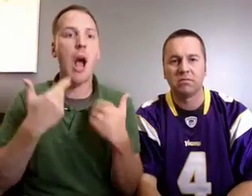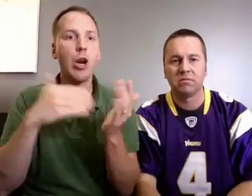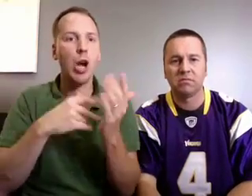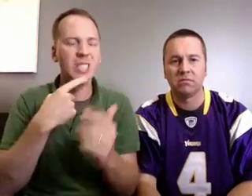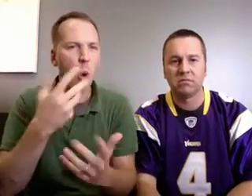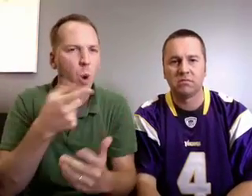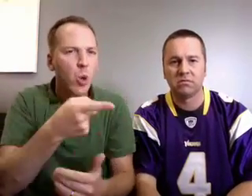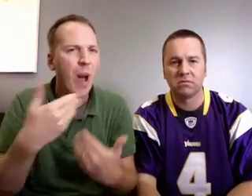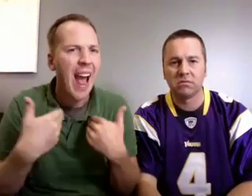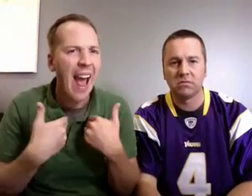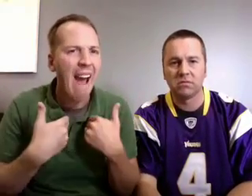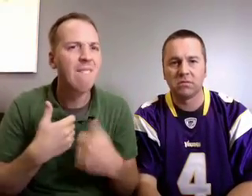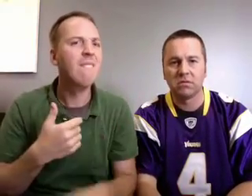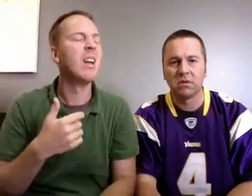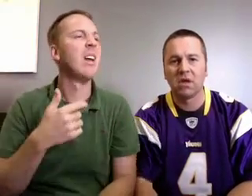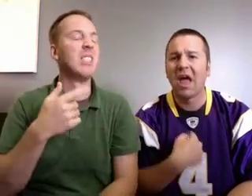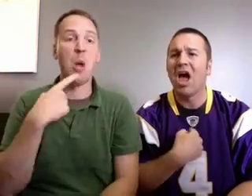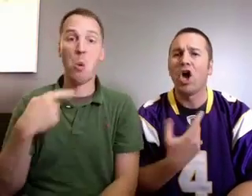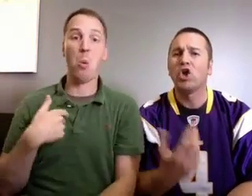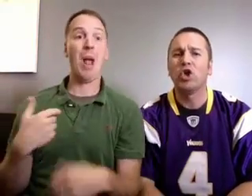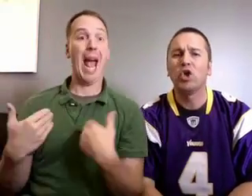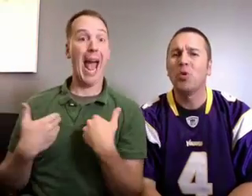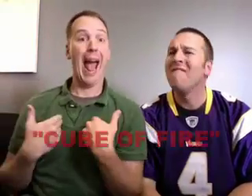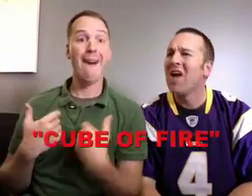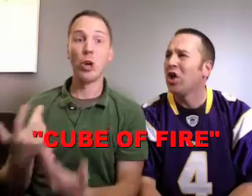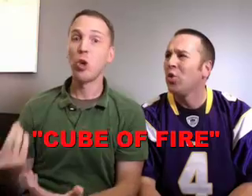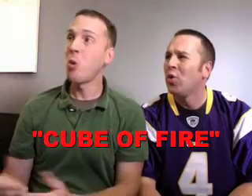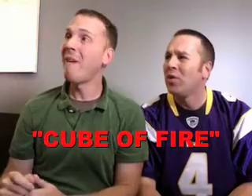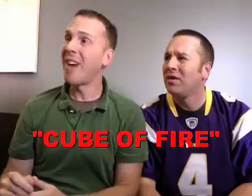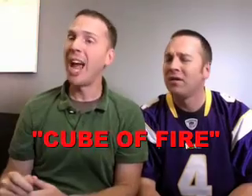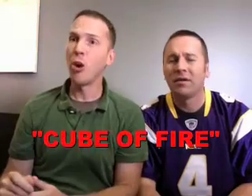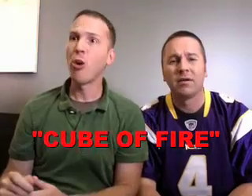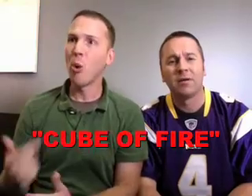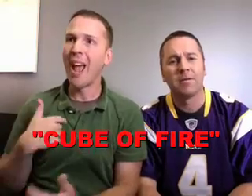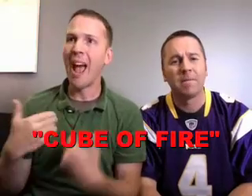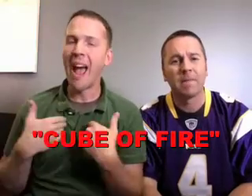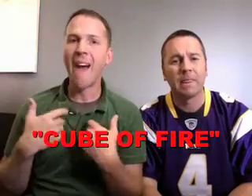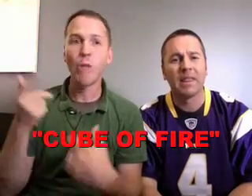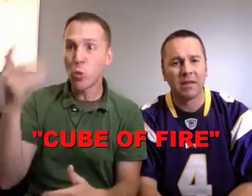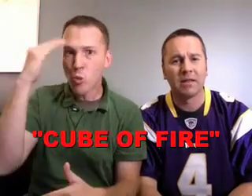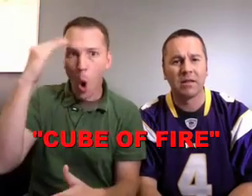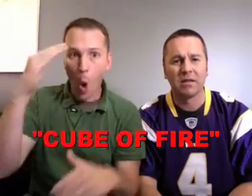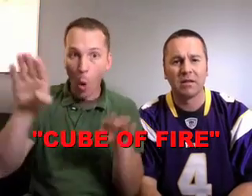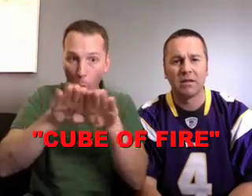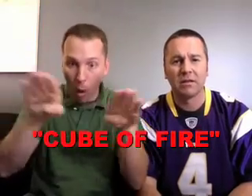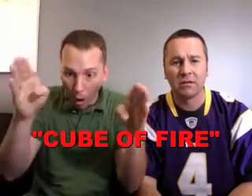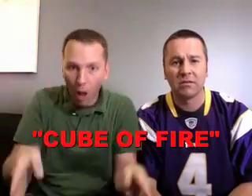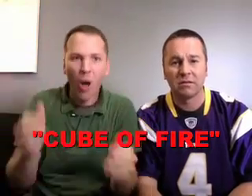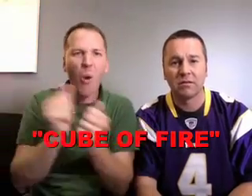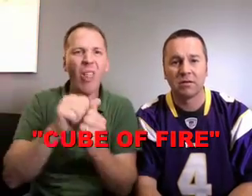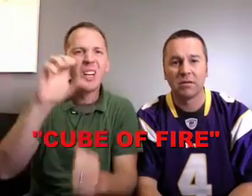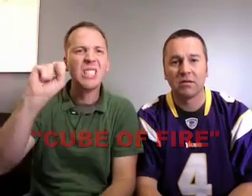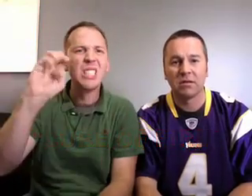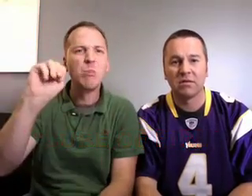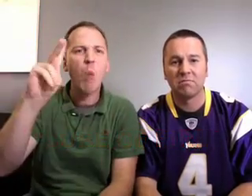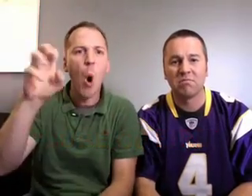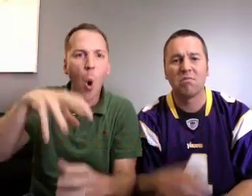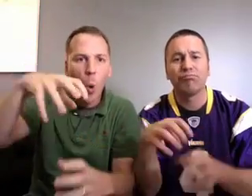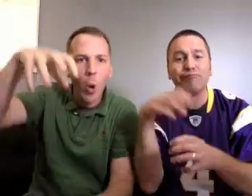3 of them. And there was a younger doctor that said, "Hey guys, what do you guys have?" We said a cube of I said, fire. Yeah, we have a cube of fire. We have a cube of fire. You know, a big box with